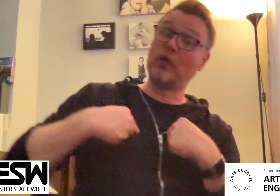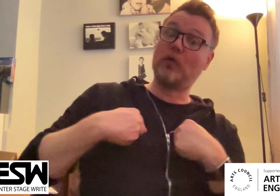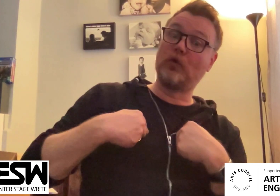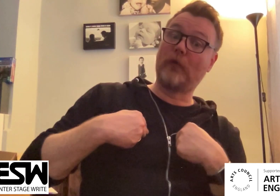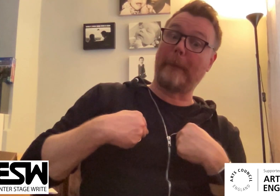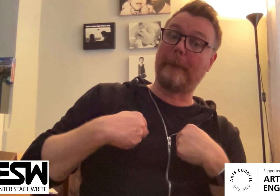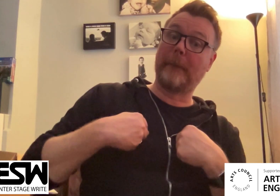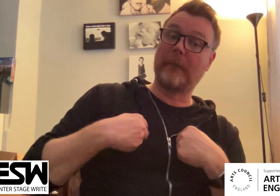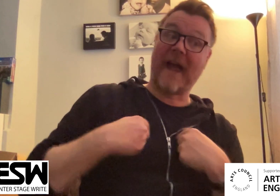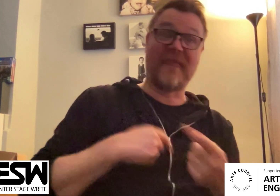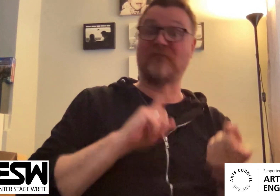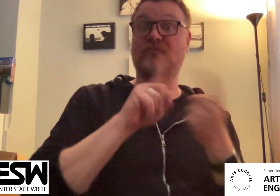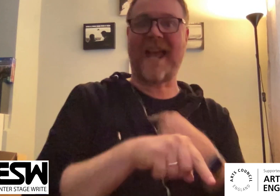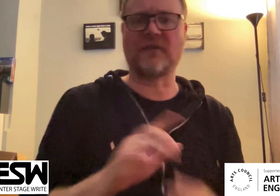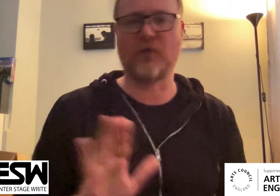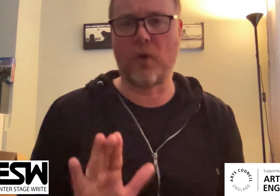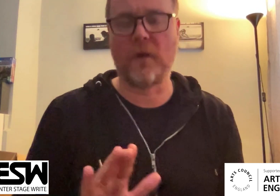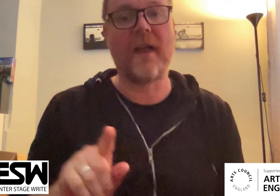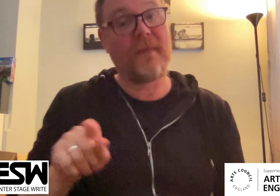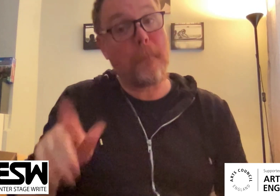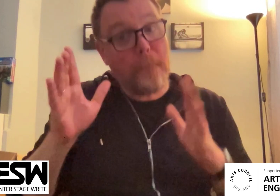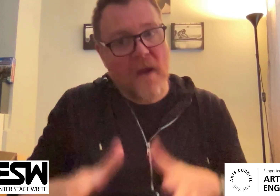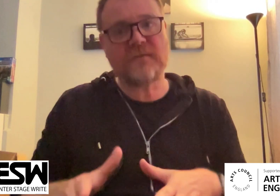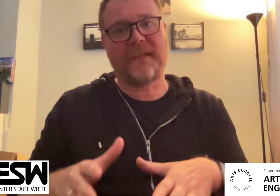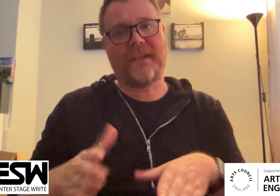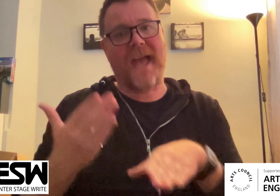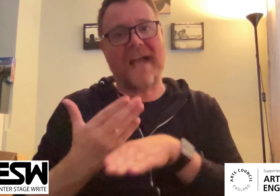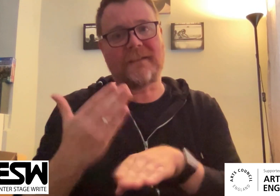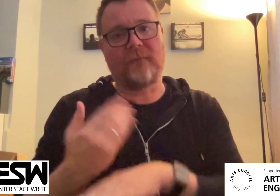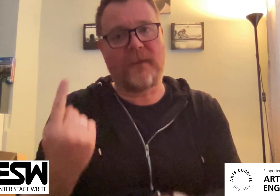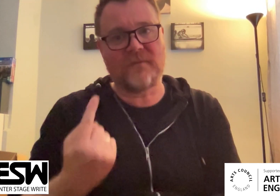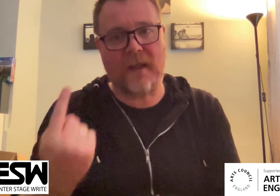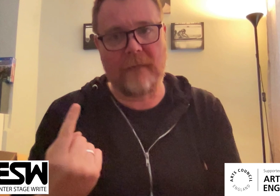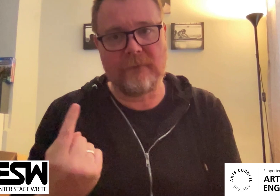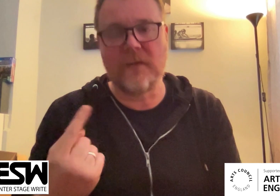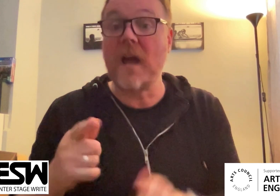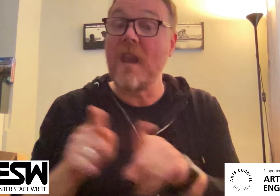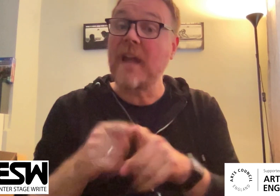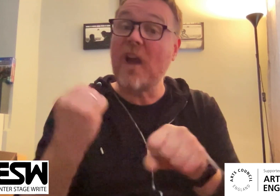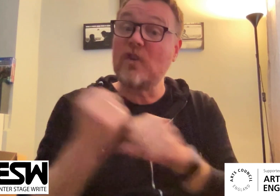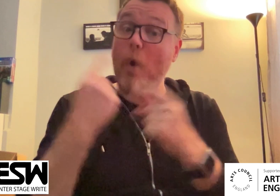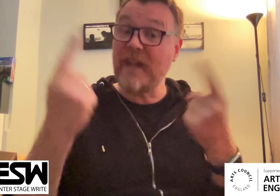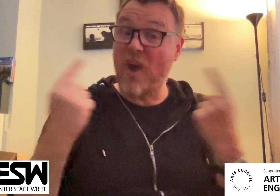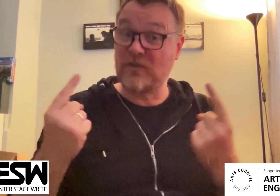Things should never happen to your protagonist. They can't react to a situation. They must be the instigator. They